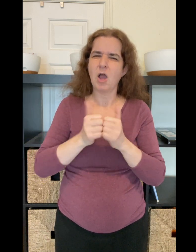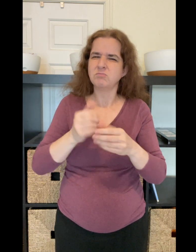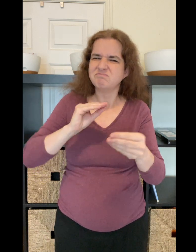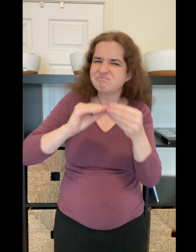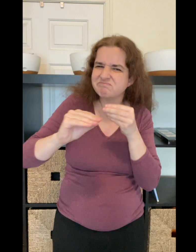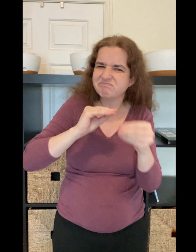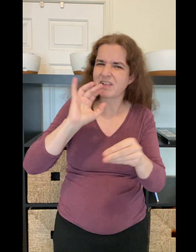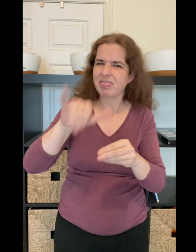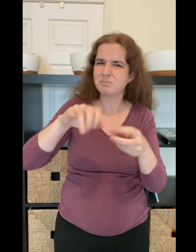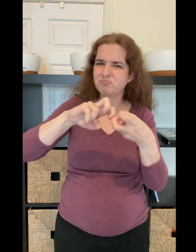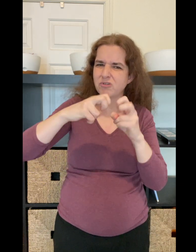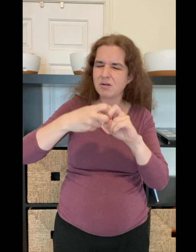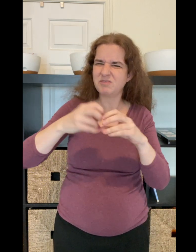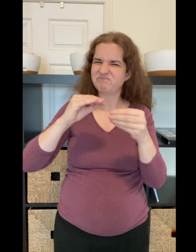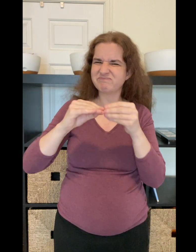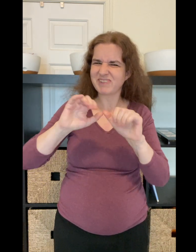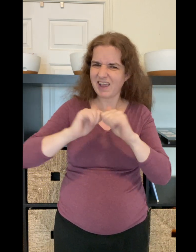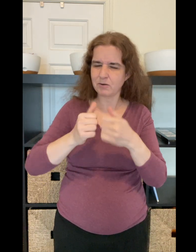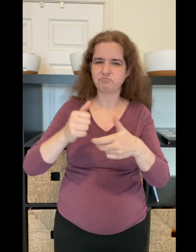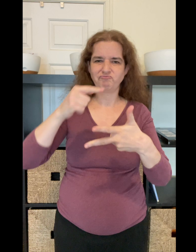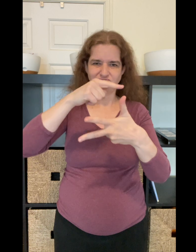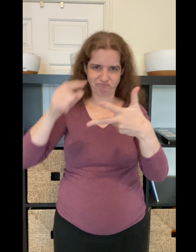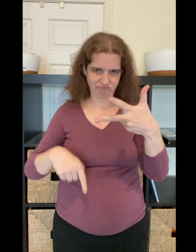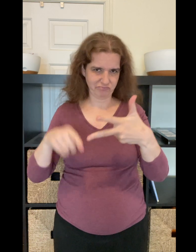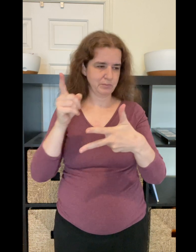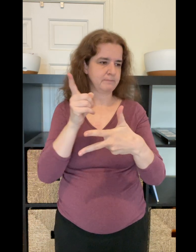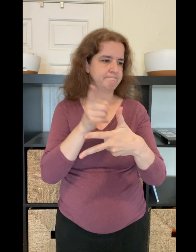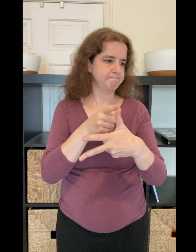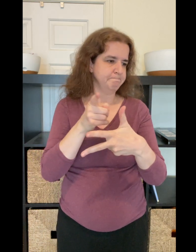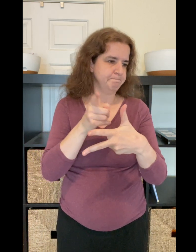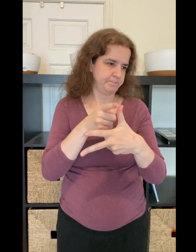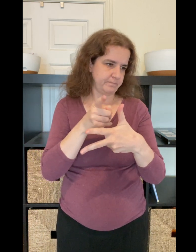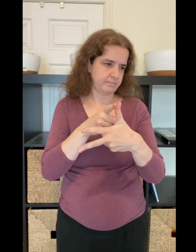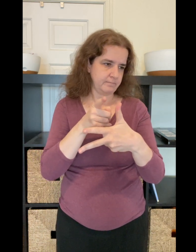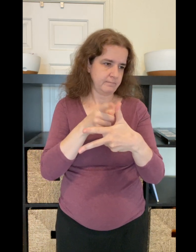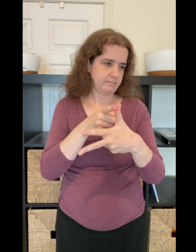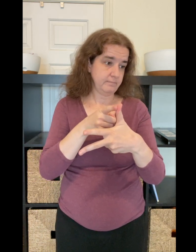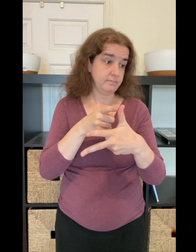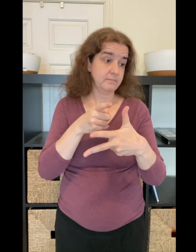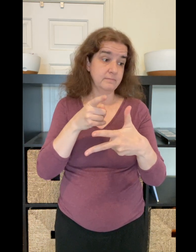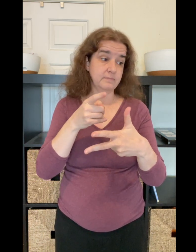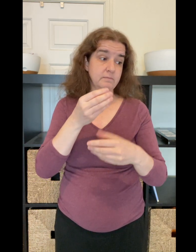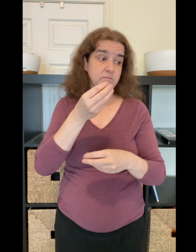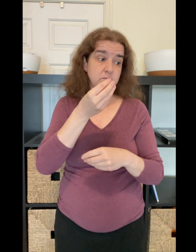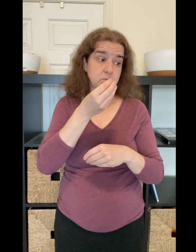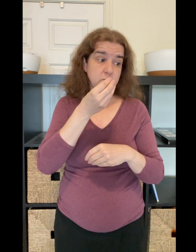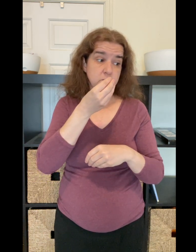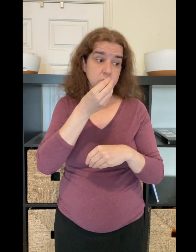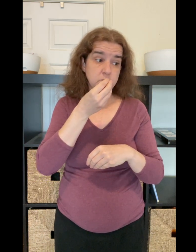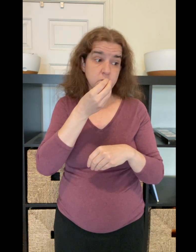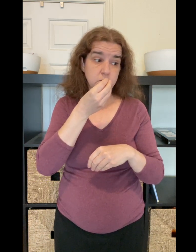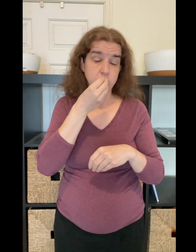First, how do we fix that problem? These are 3 ideas for how to fix that problem.